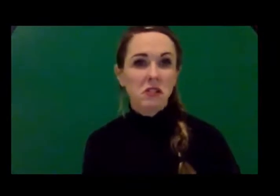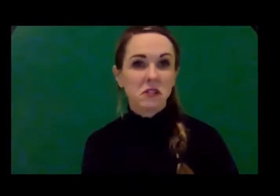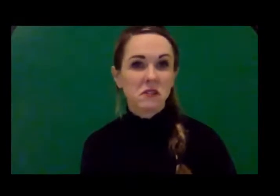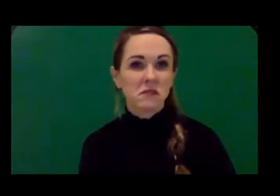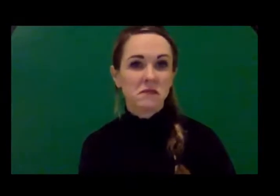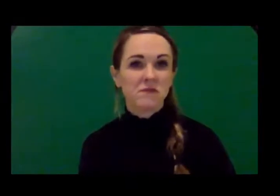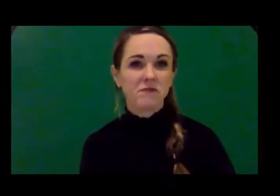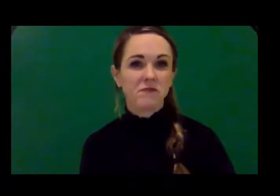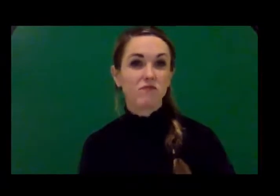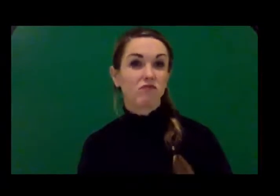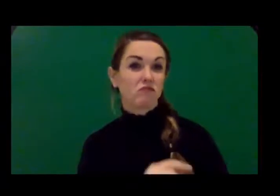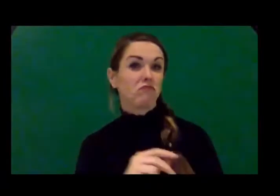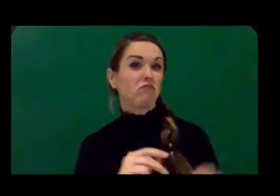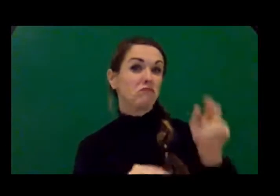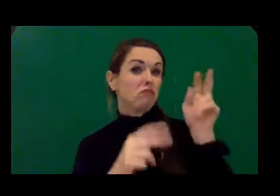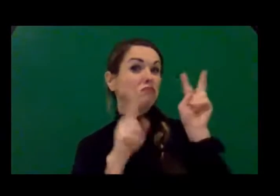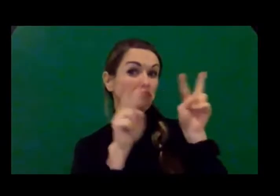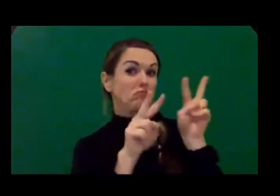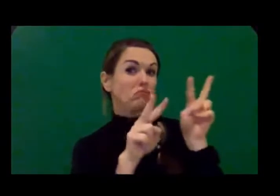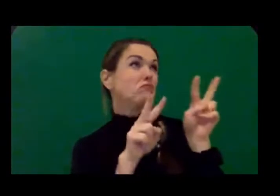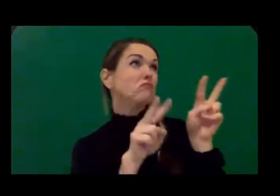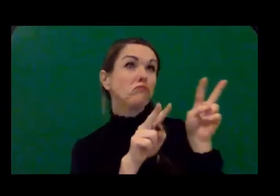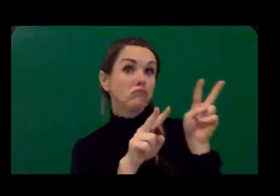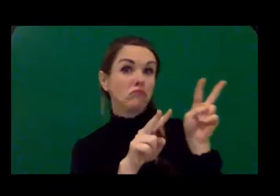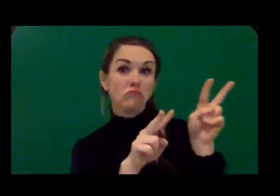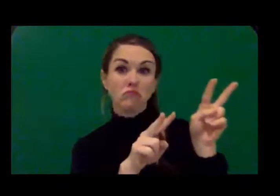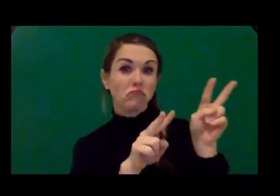I'll watch.